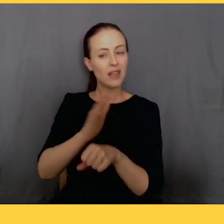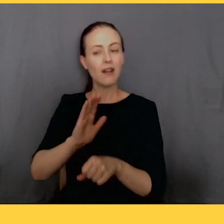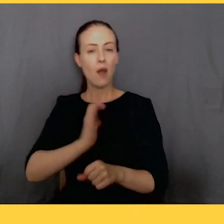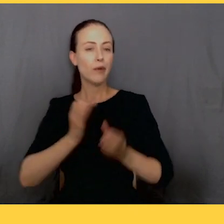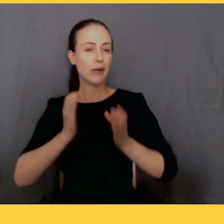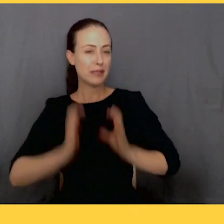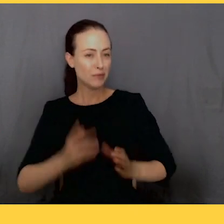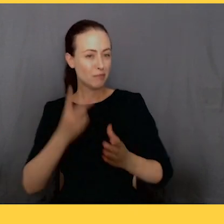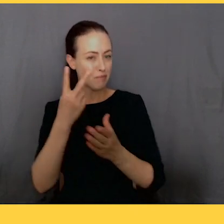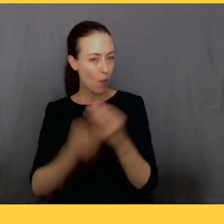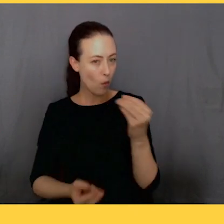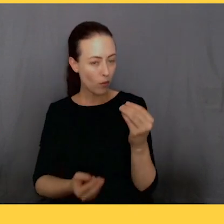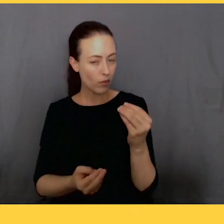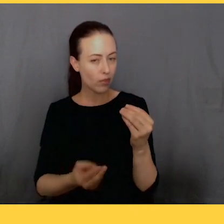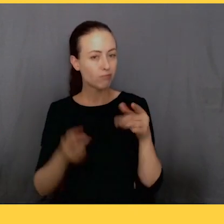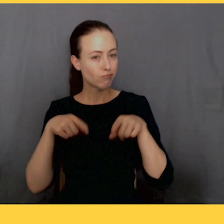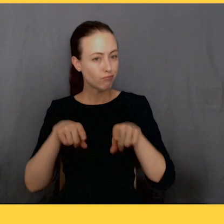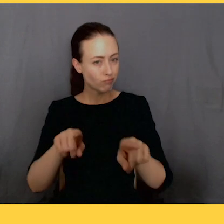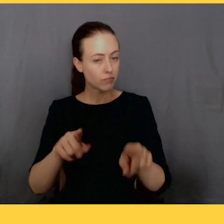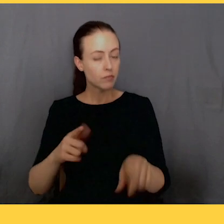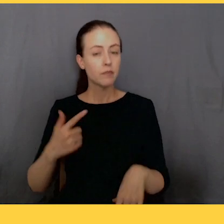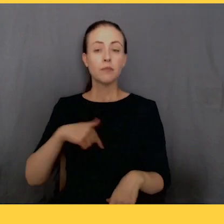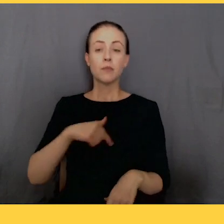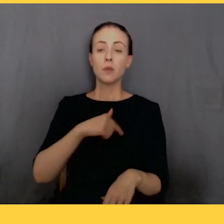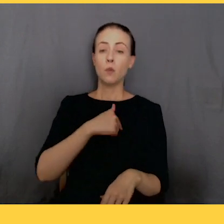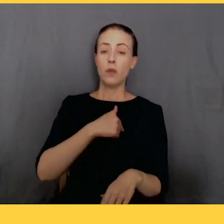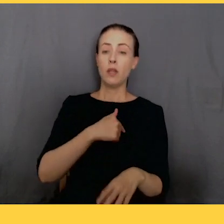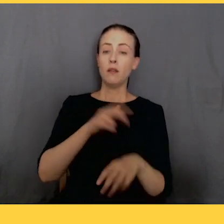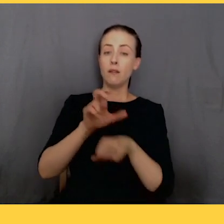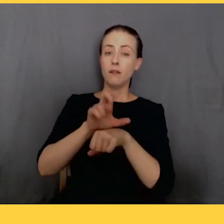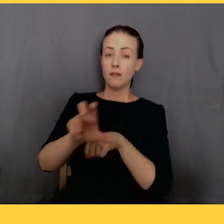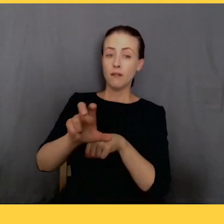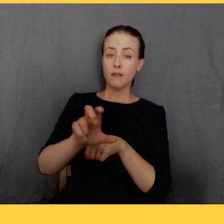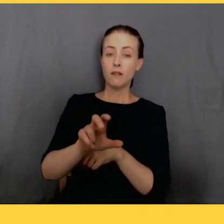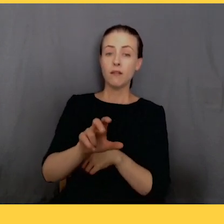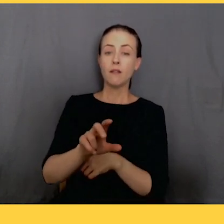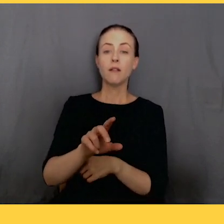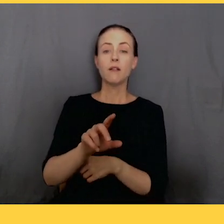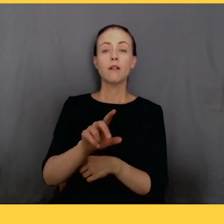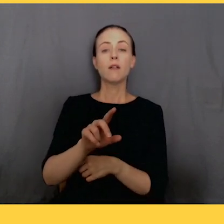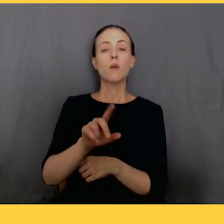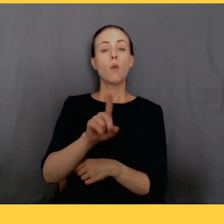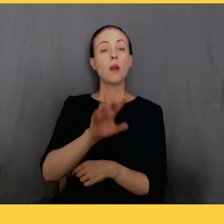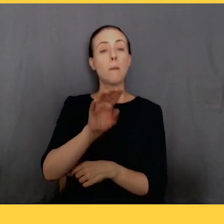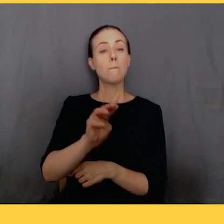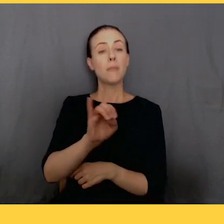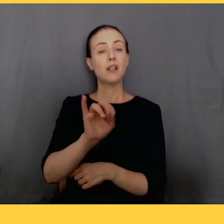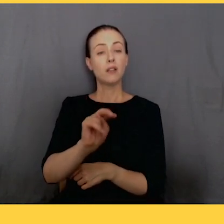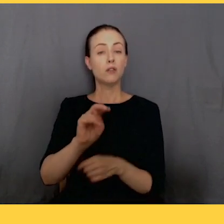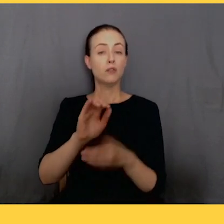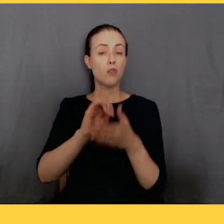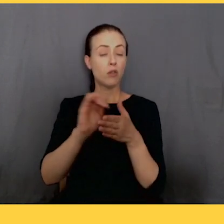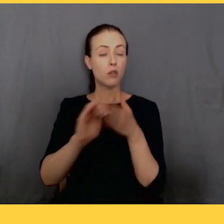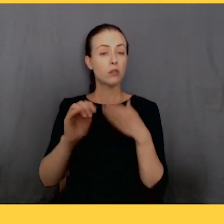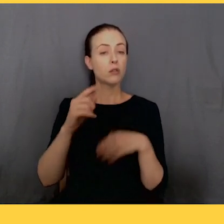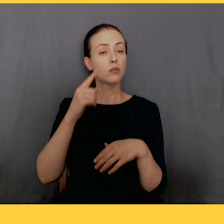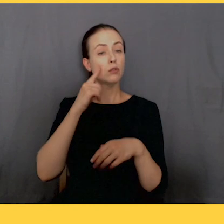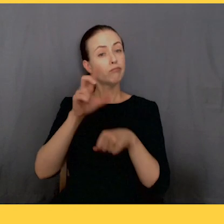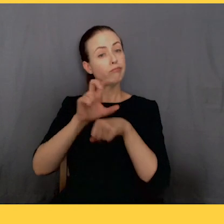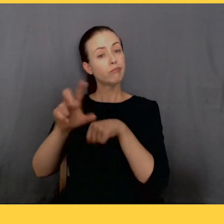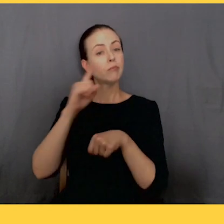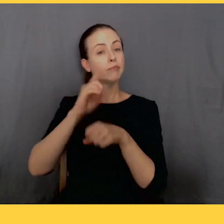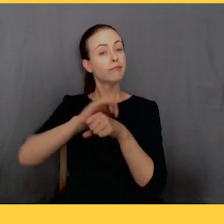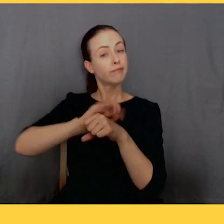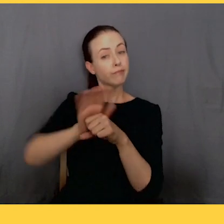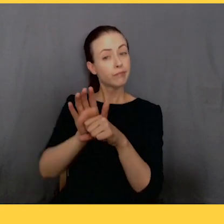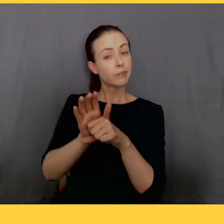hardships, Edison International pledged $1 million at the onset of the pandemic to local nonprofits, including $345,000 to